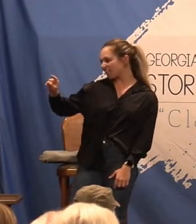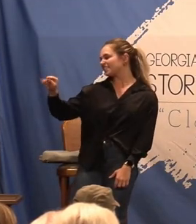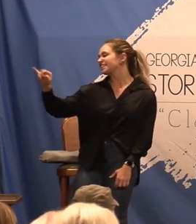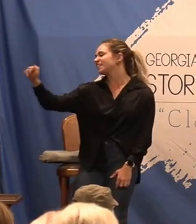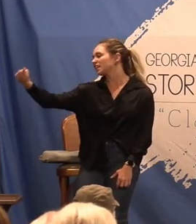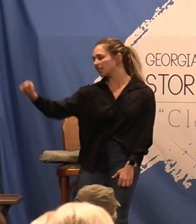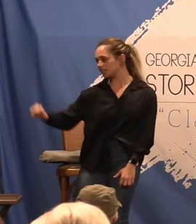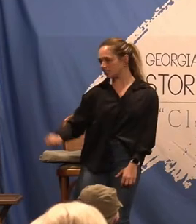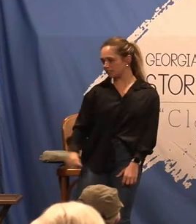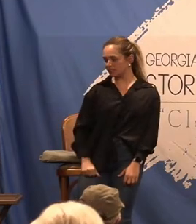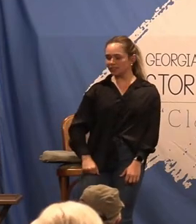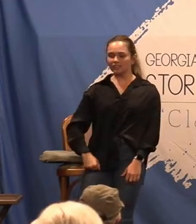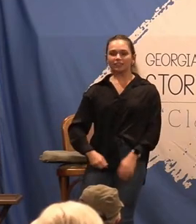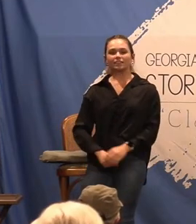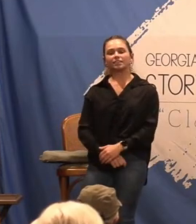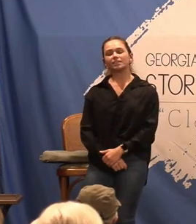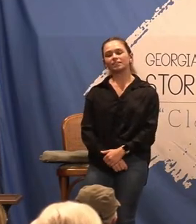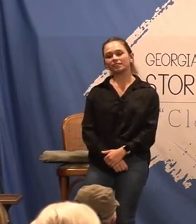Anastasia.